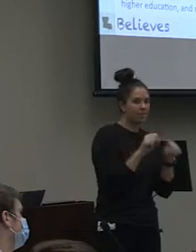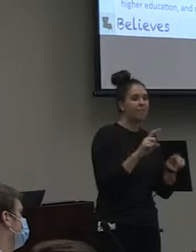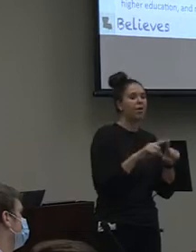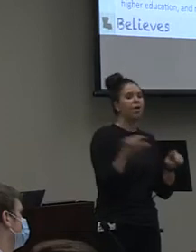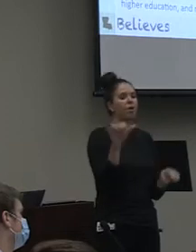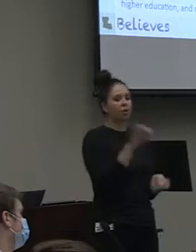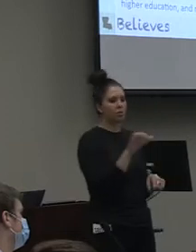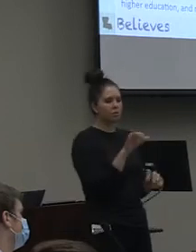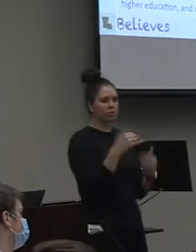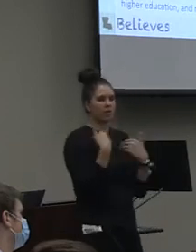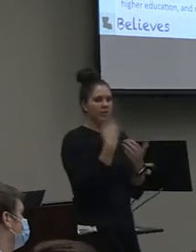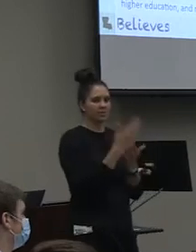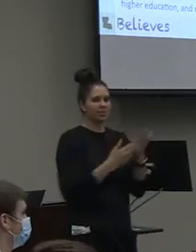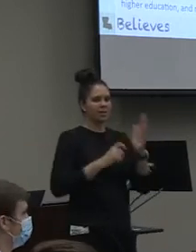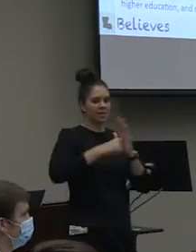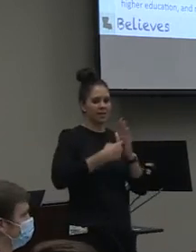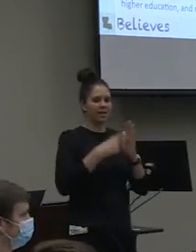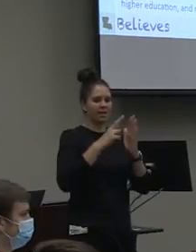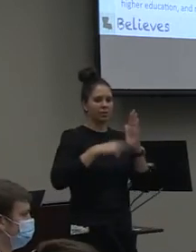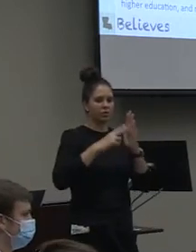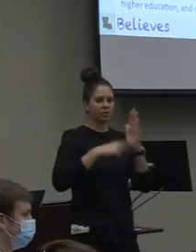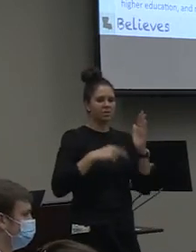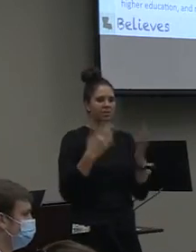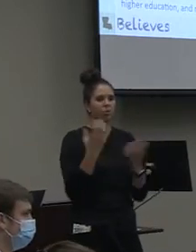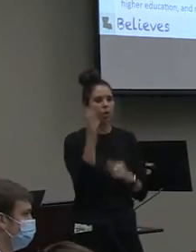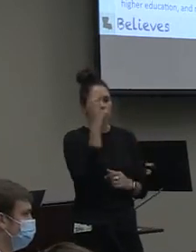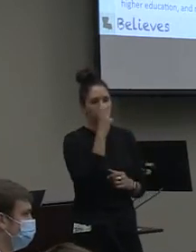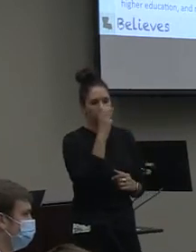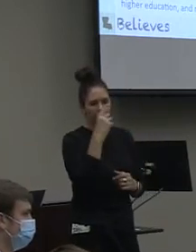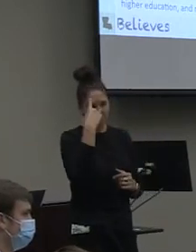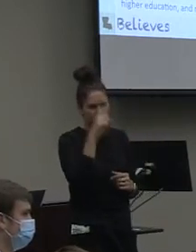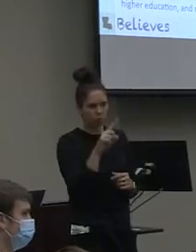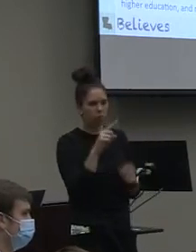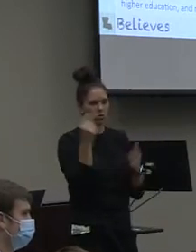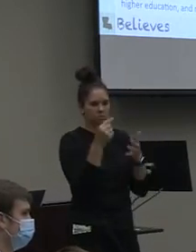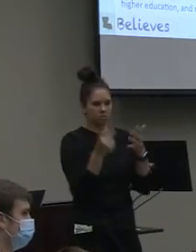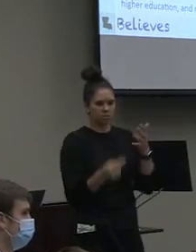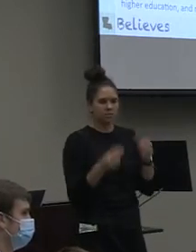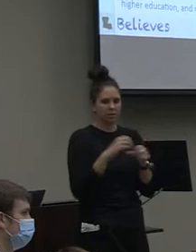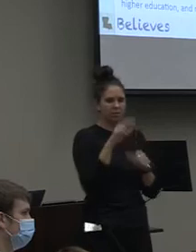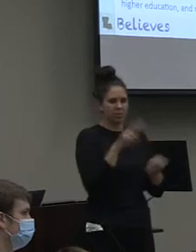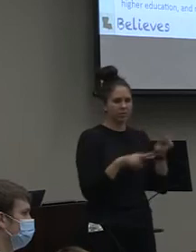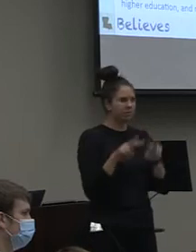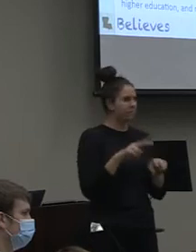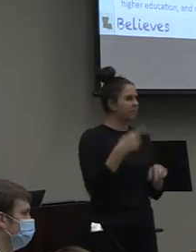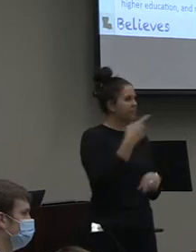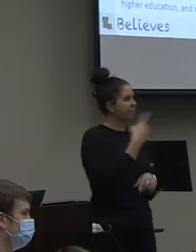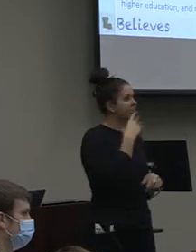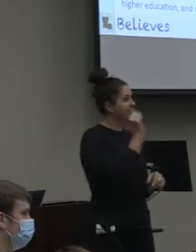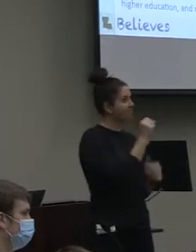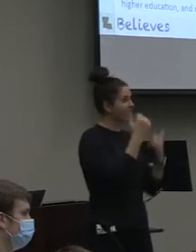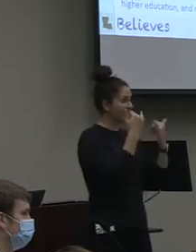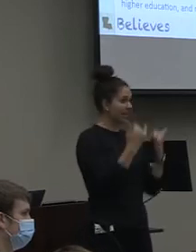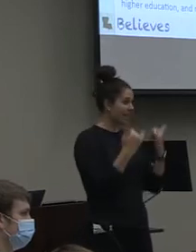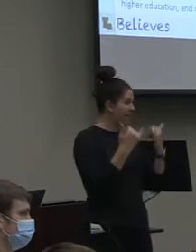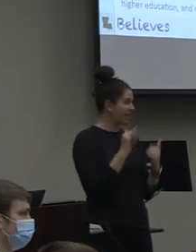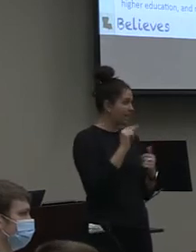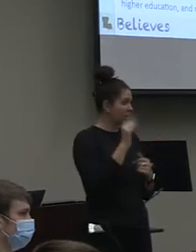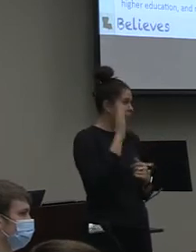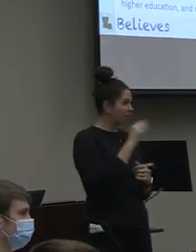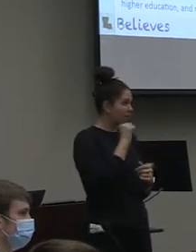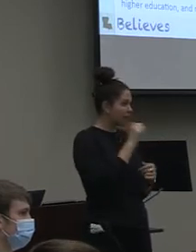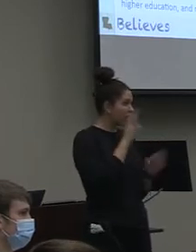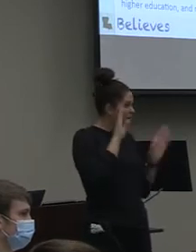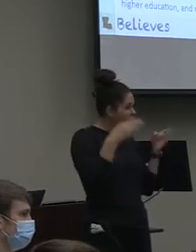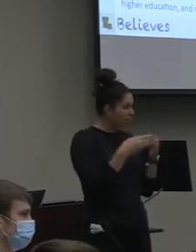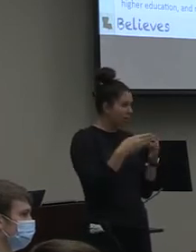also have some key literacy look fors in the observations. Yeah, because in the observations as it is now, it wouldn't hone in